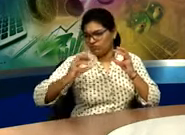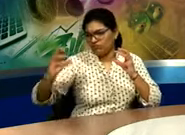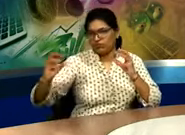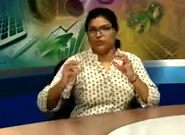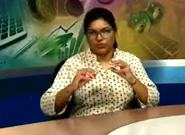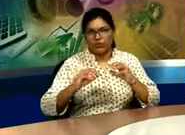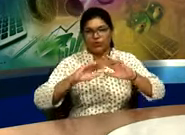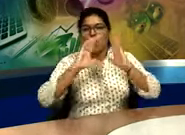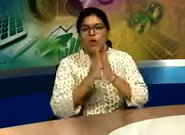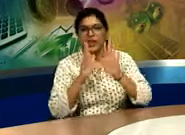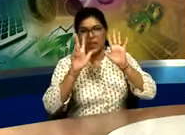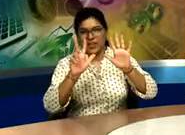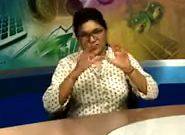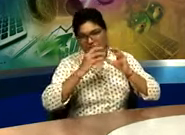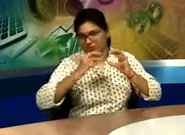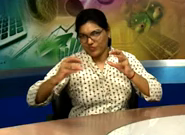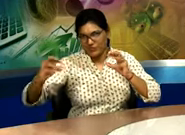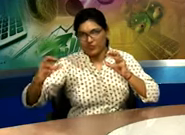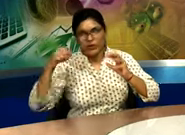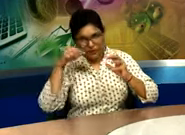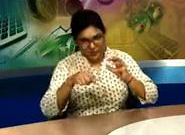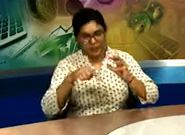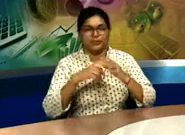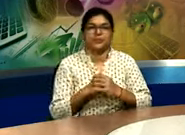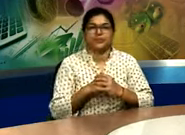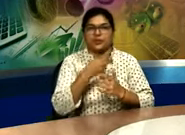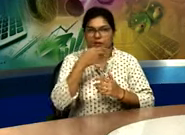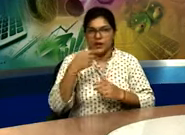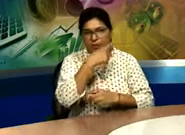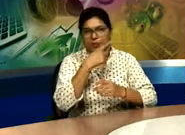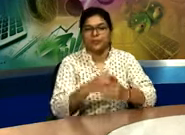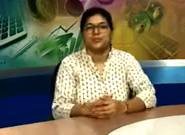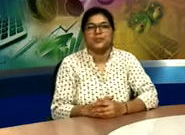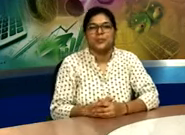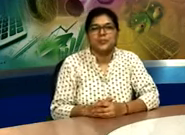As we all know the solar system, that there are 8 planets.